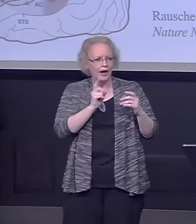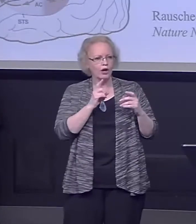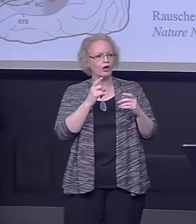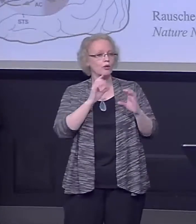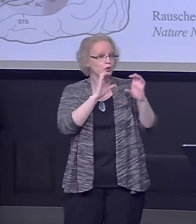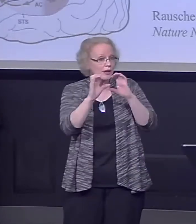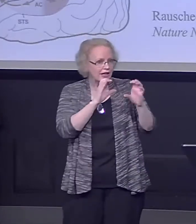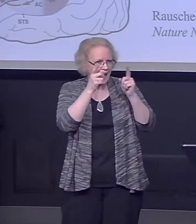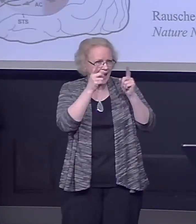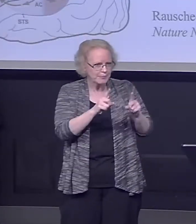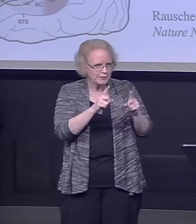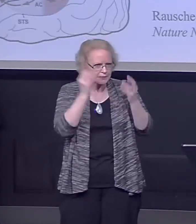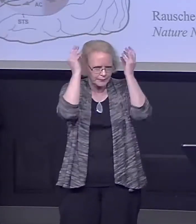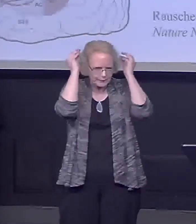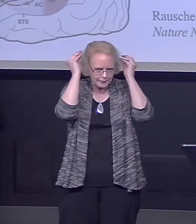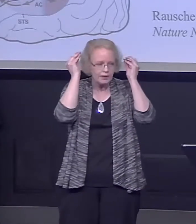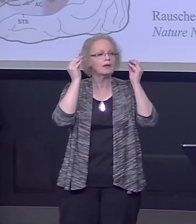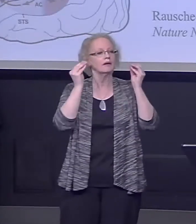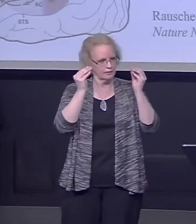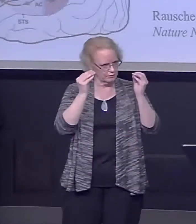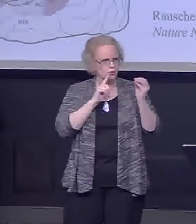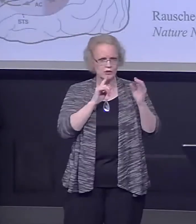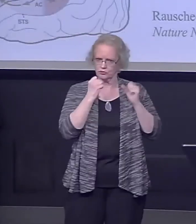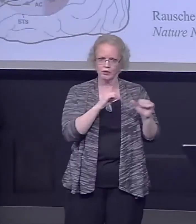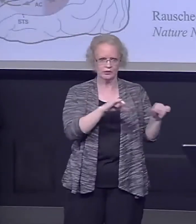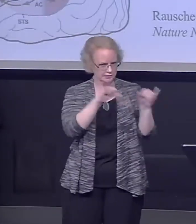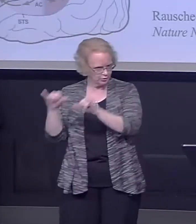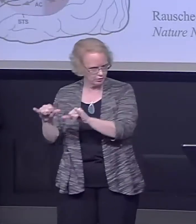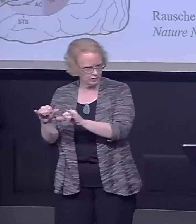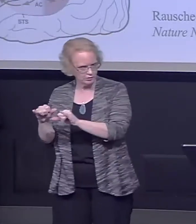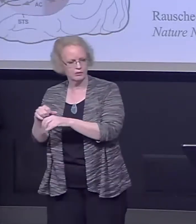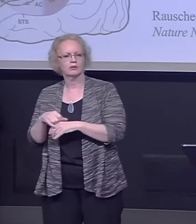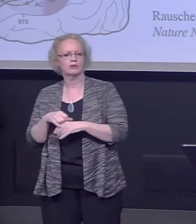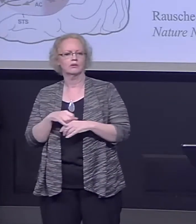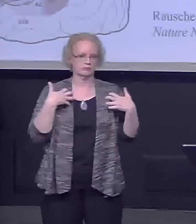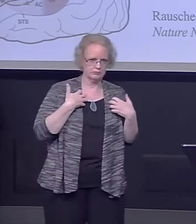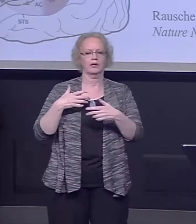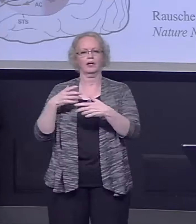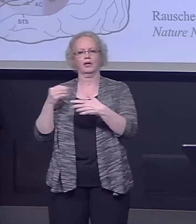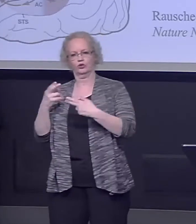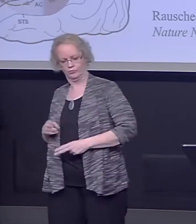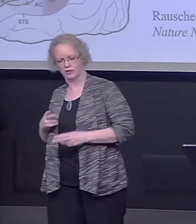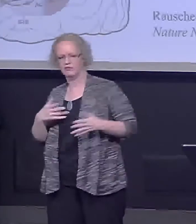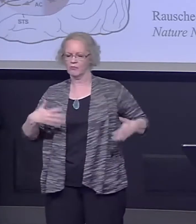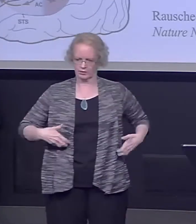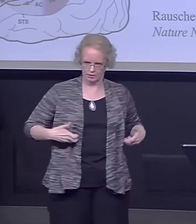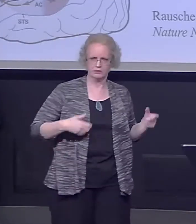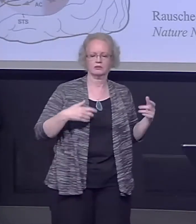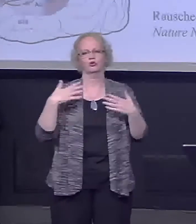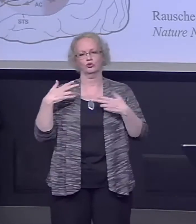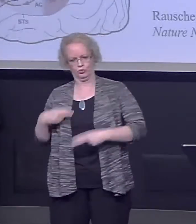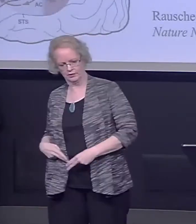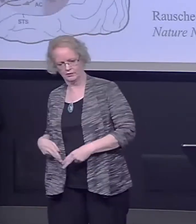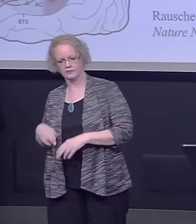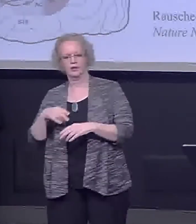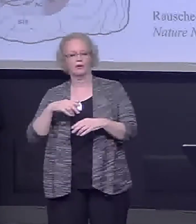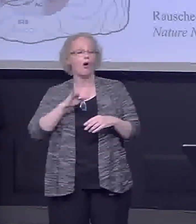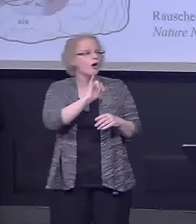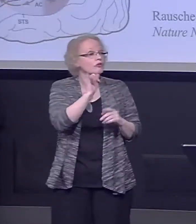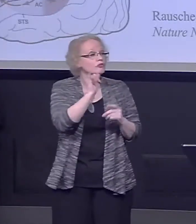similarities. And the same is true for the visual system too. If you use a visual language, you also, monkeys use,